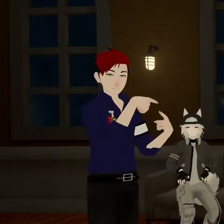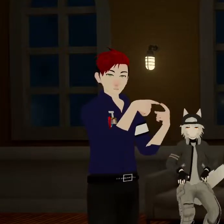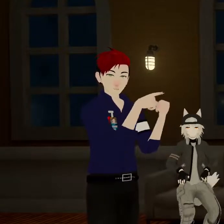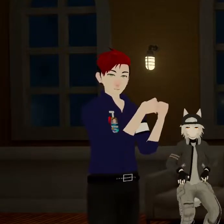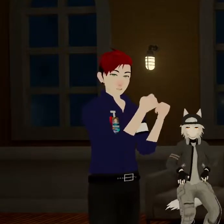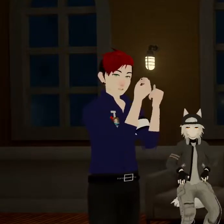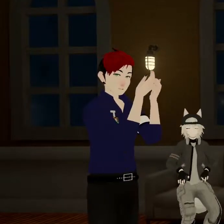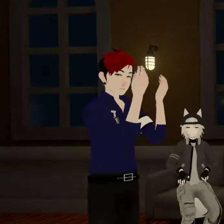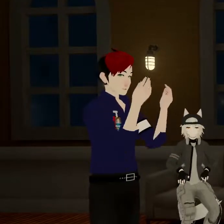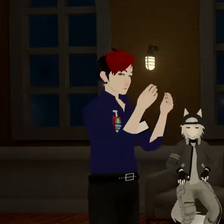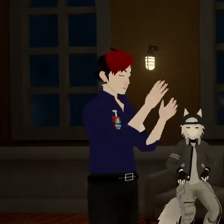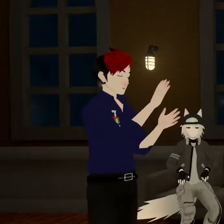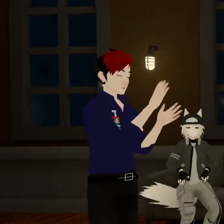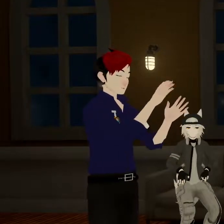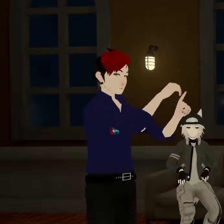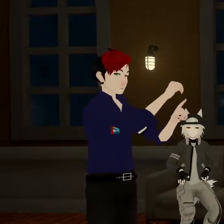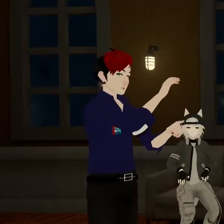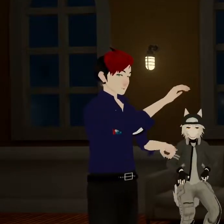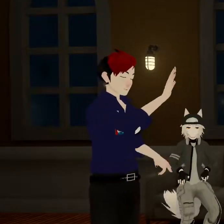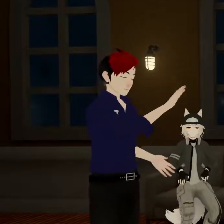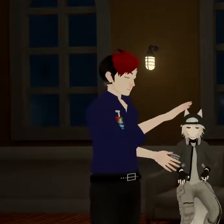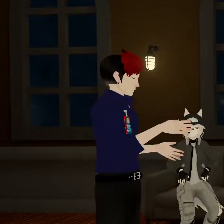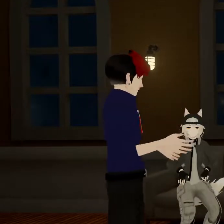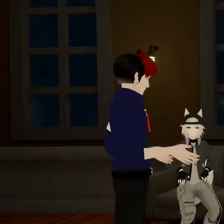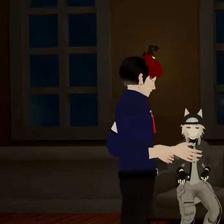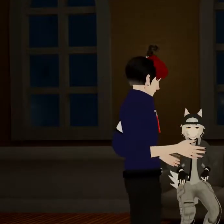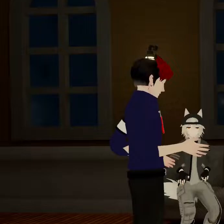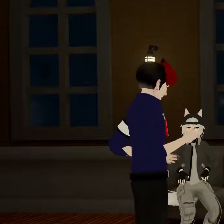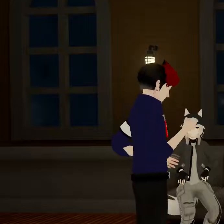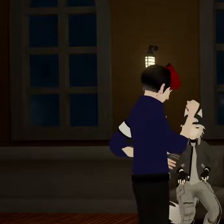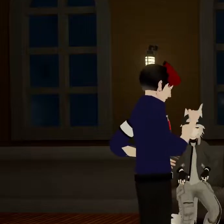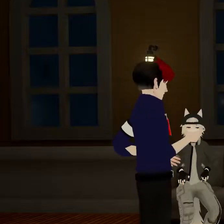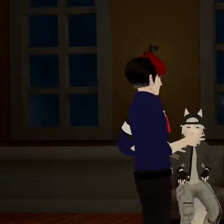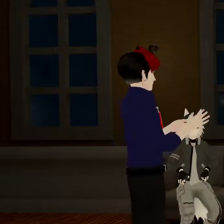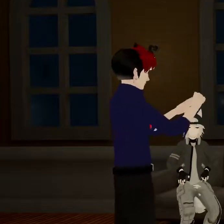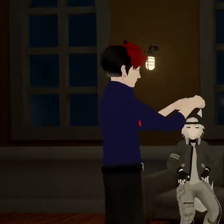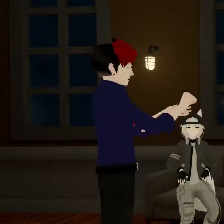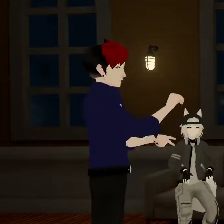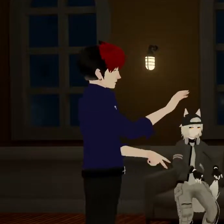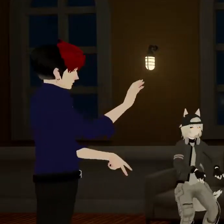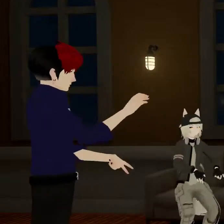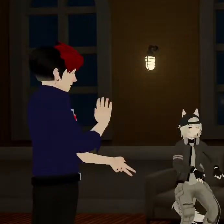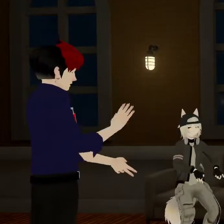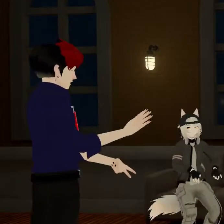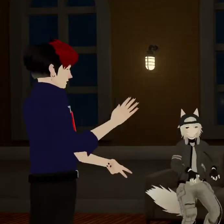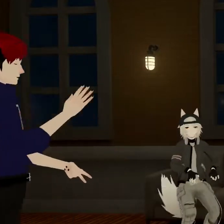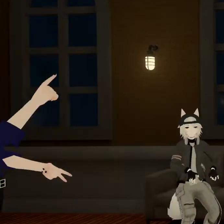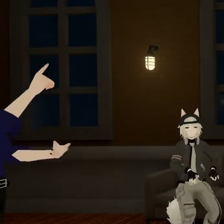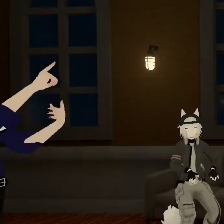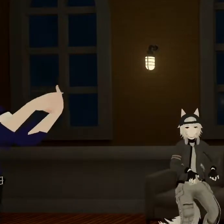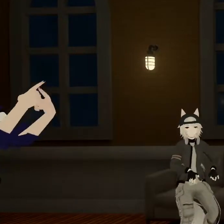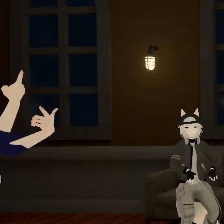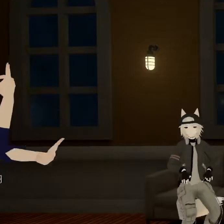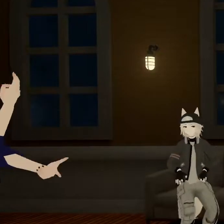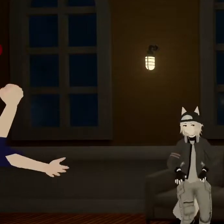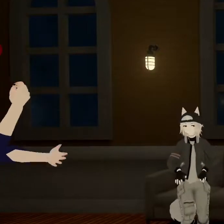still struggle with in VR is like catching fingerspelling. I'm like, I don't get it. Yes, fingerspelling's fine. When in